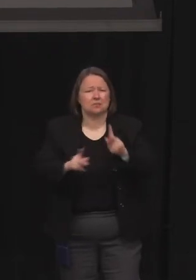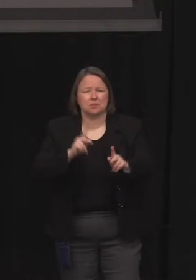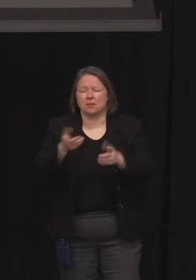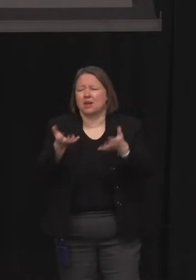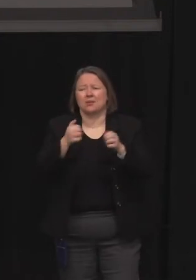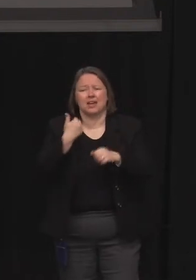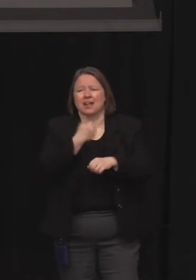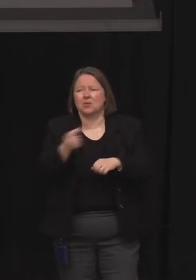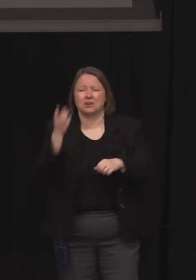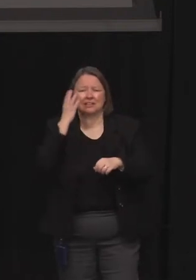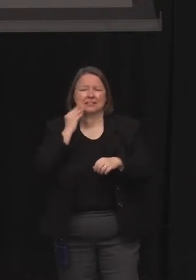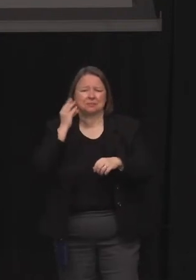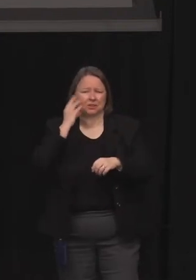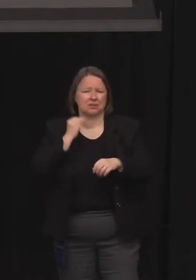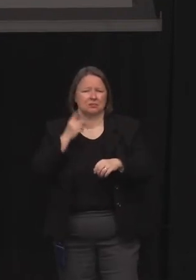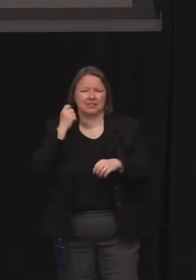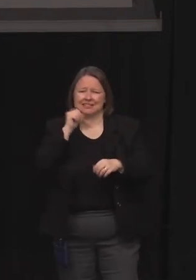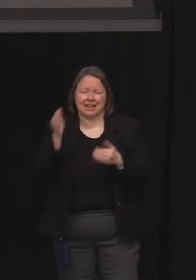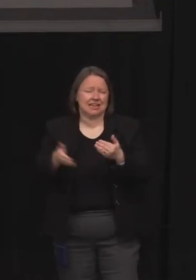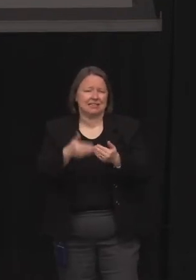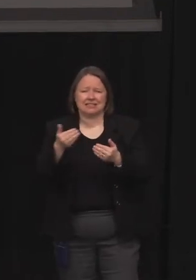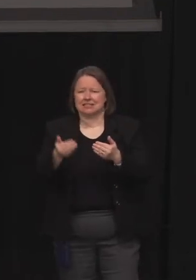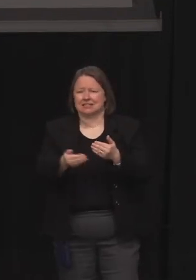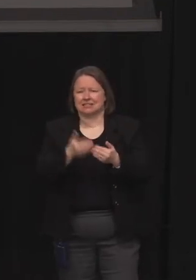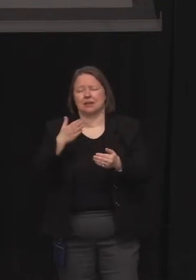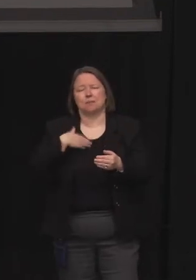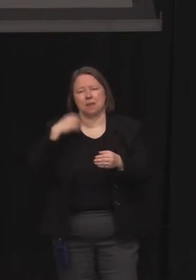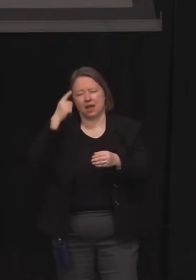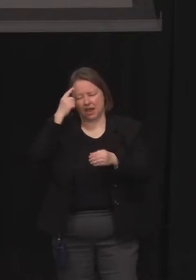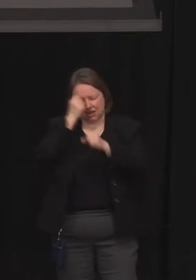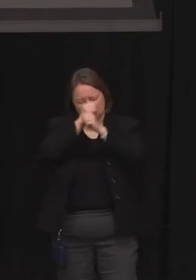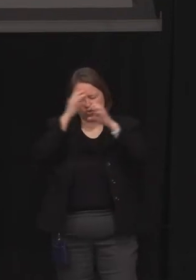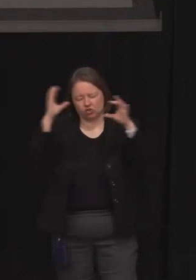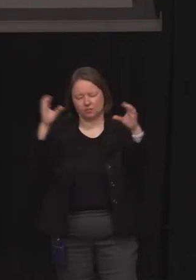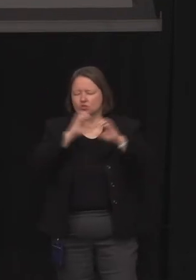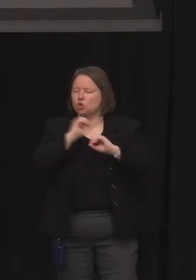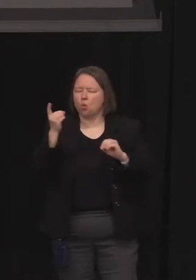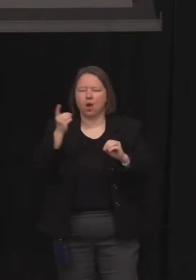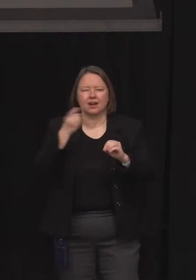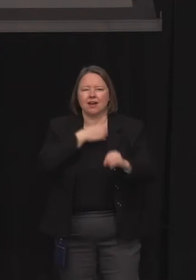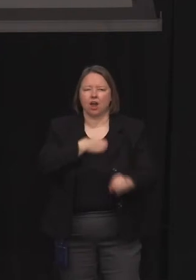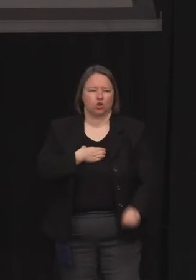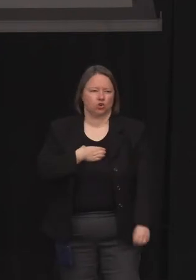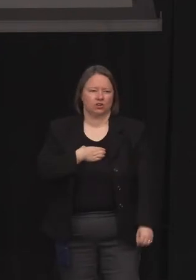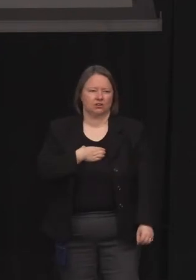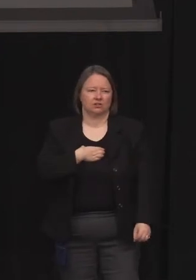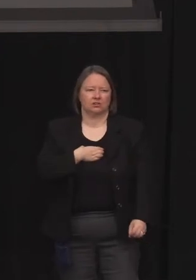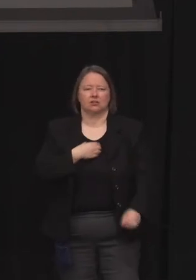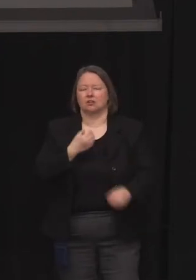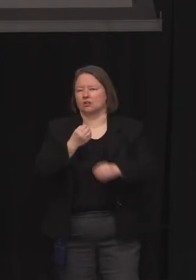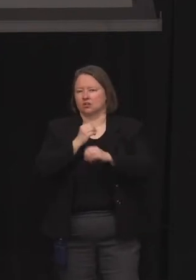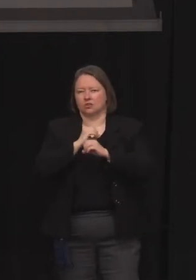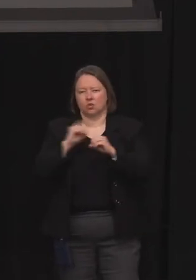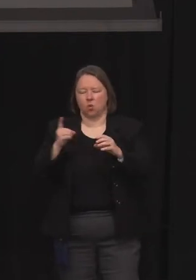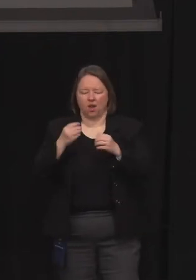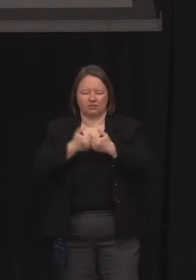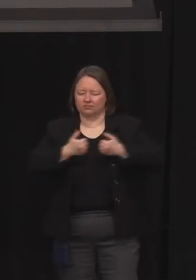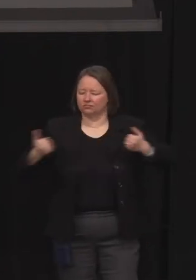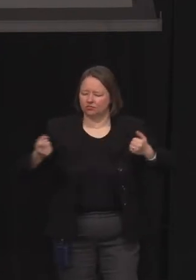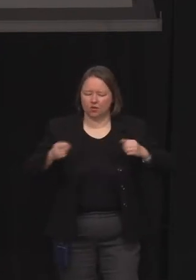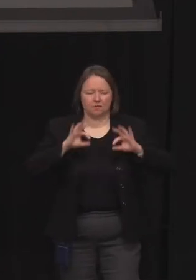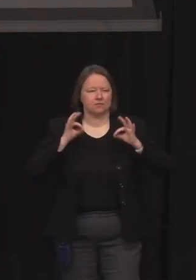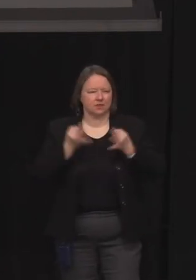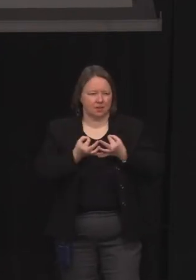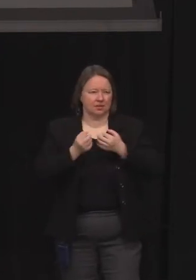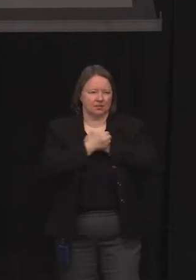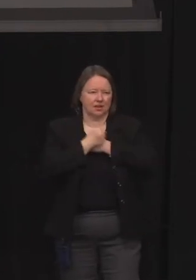don't want anyone to experience this because it's not easy. My dream is that no one goes hungry. No one is torn from their loved ones, and everyone in the